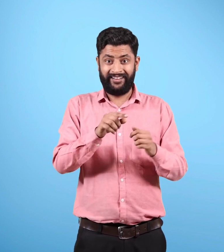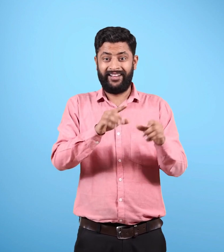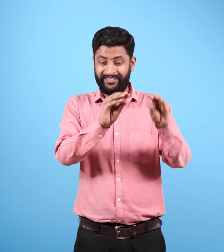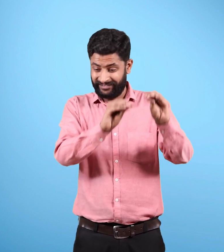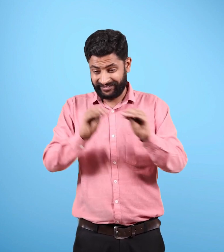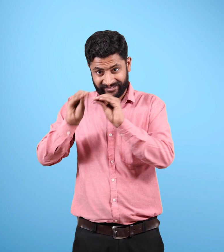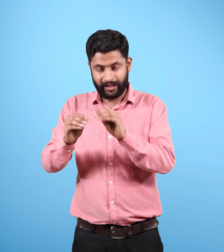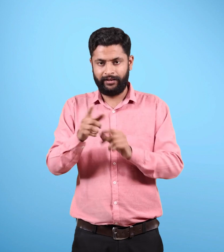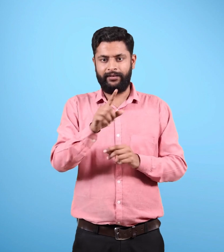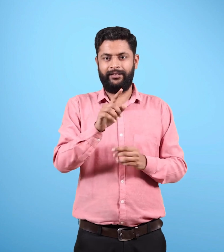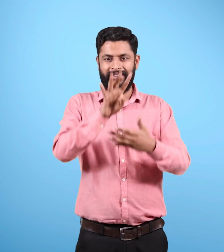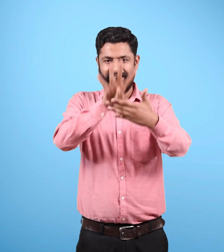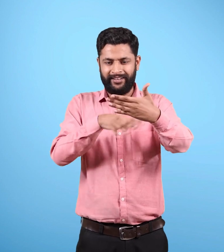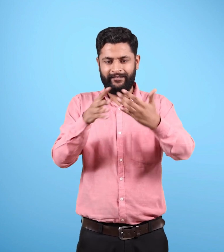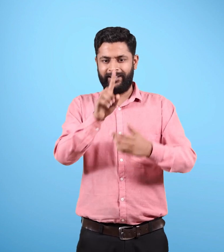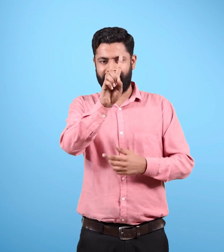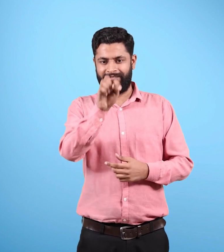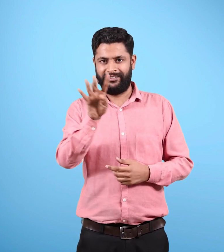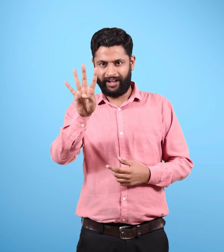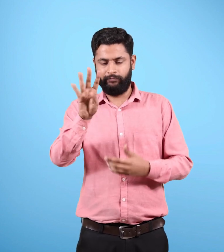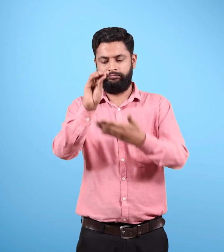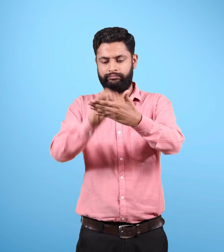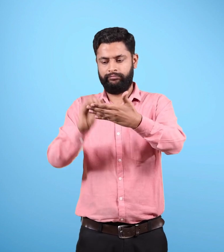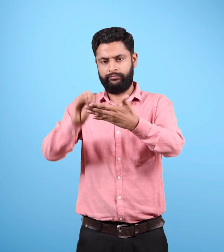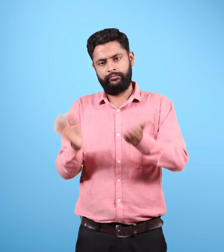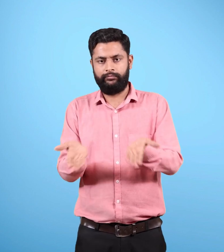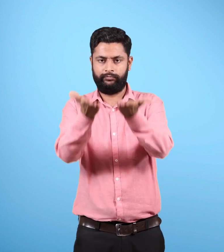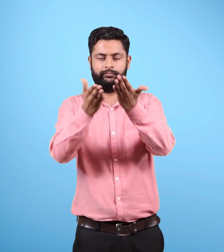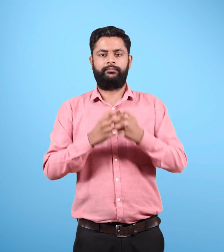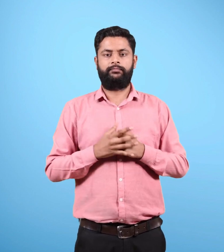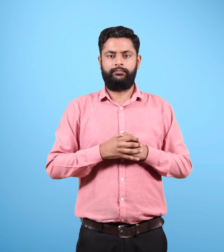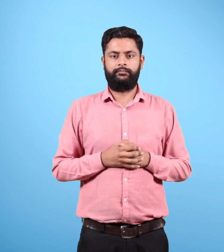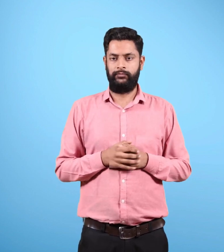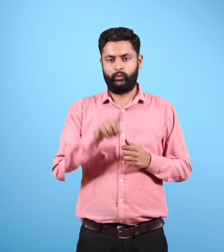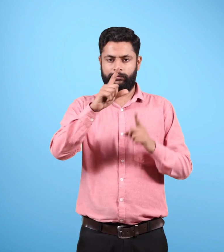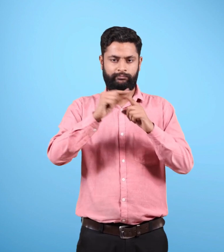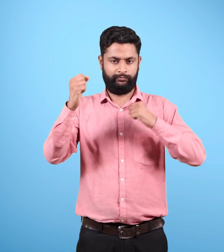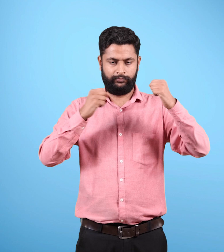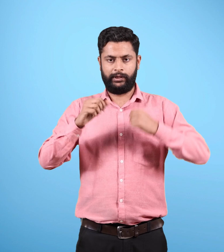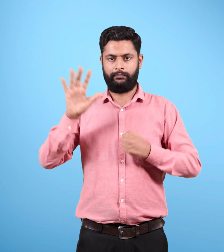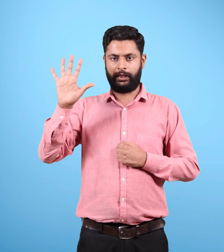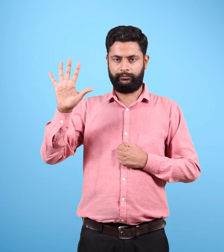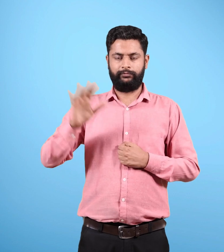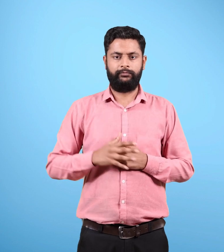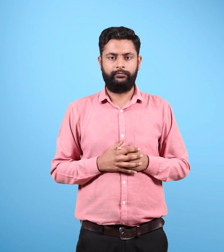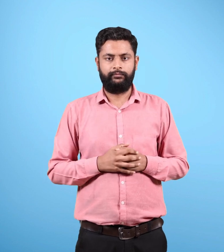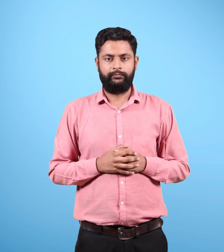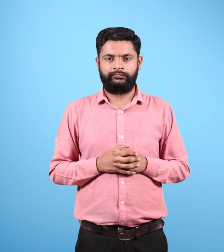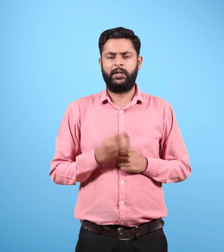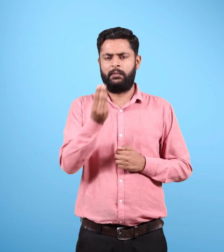Identify these and list the food items and plant parts. Activity 5.